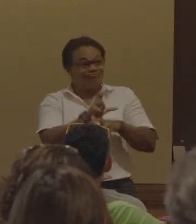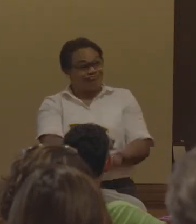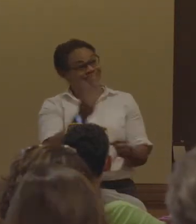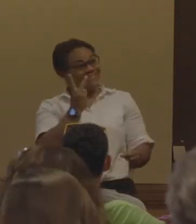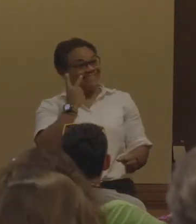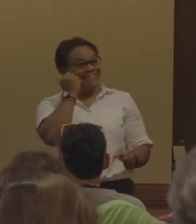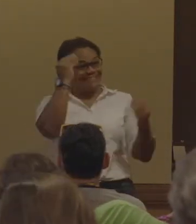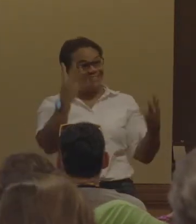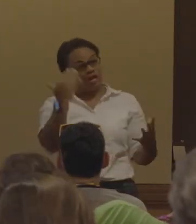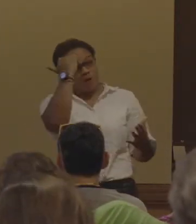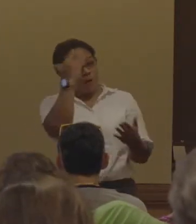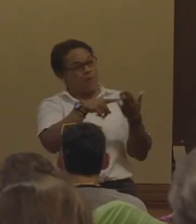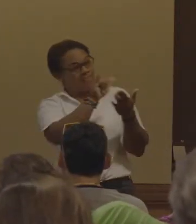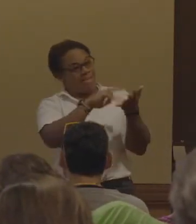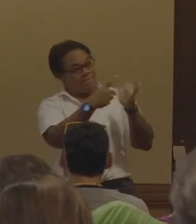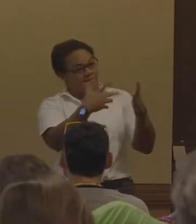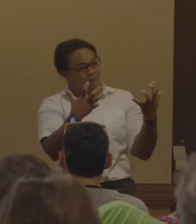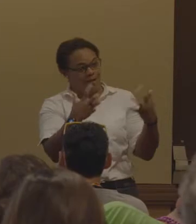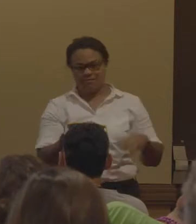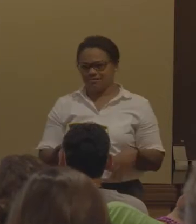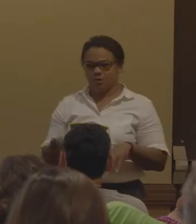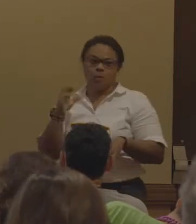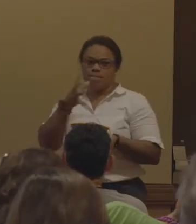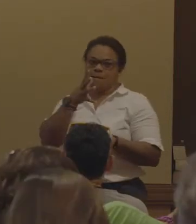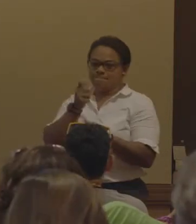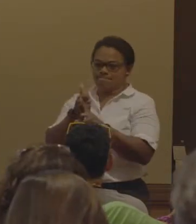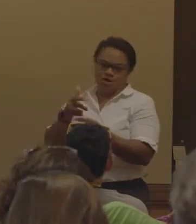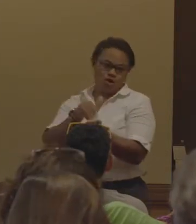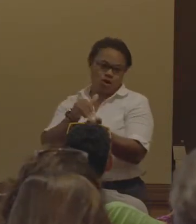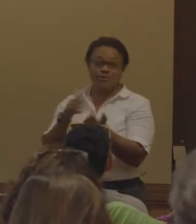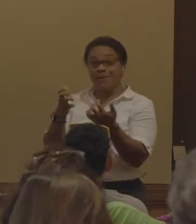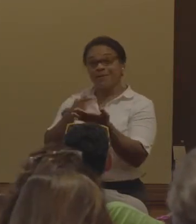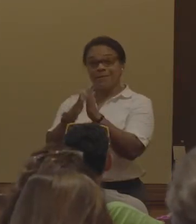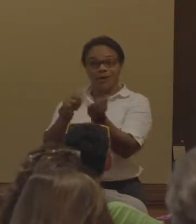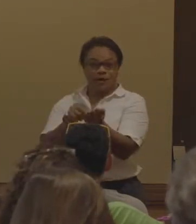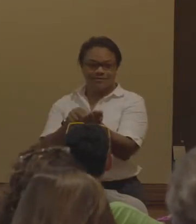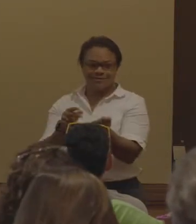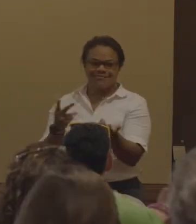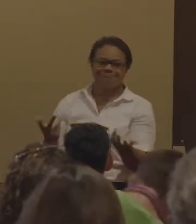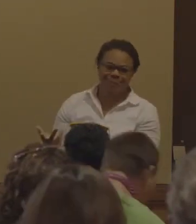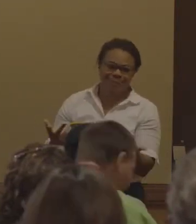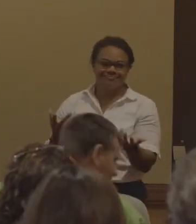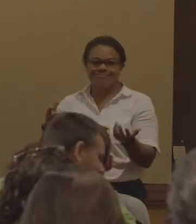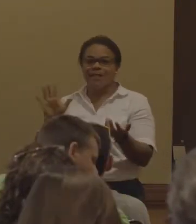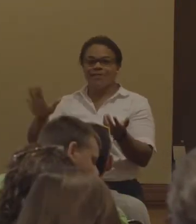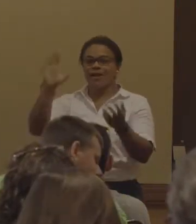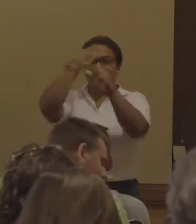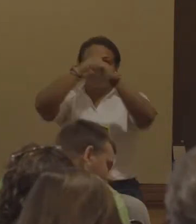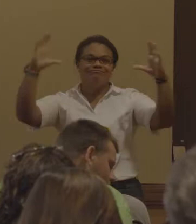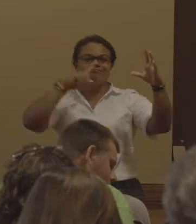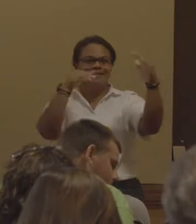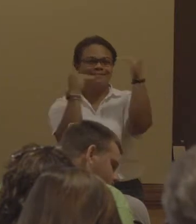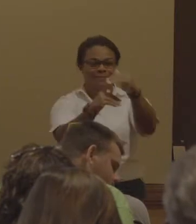seeing. Or mom's a nurse, so they want to be a nurse. You know, so this allows them to start expanding their horizon and really see